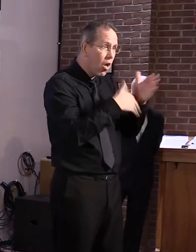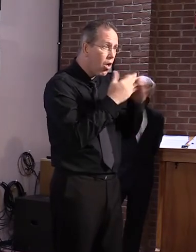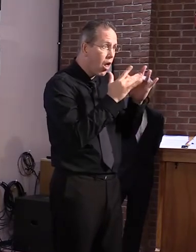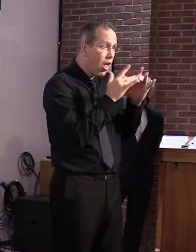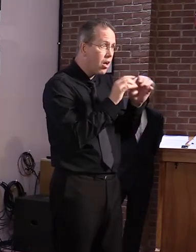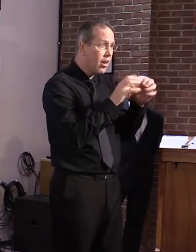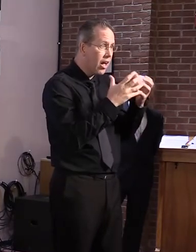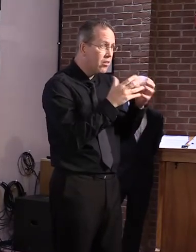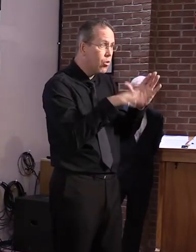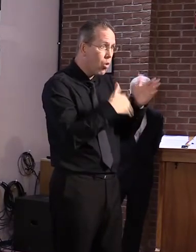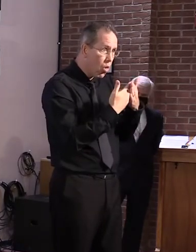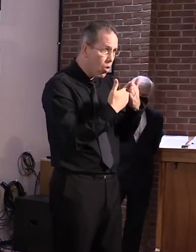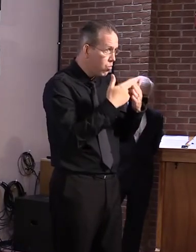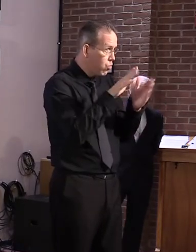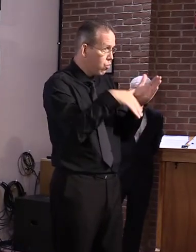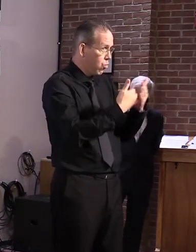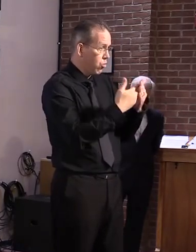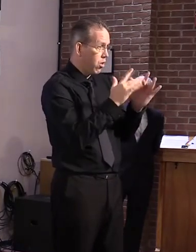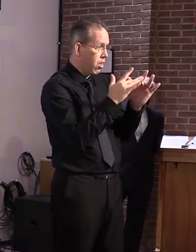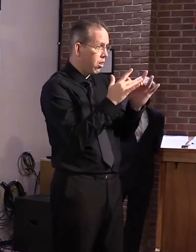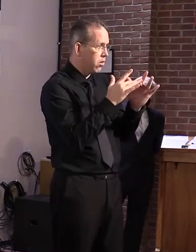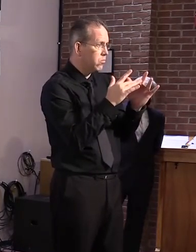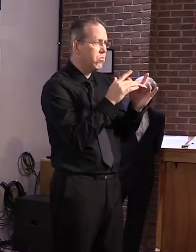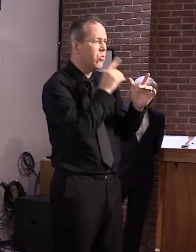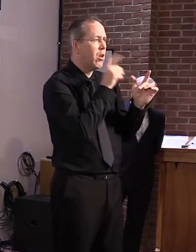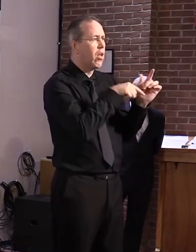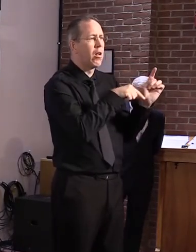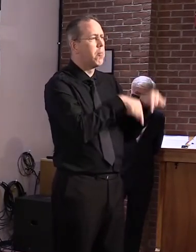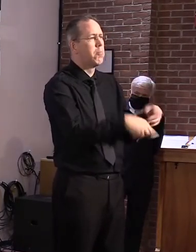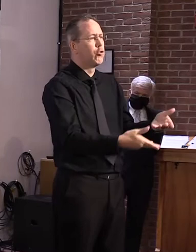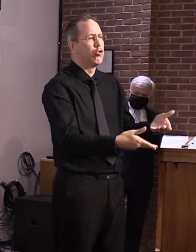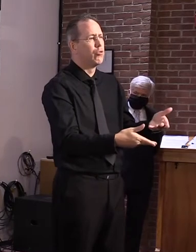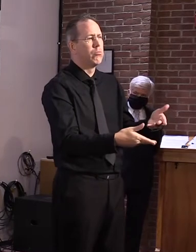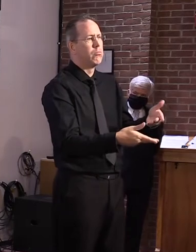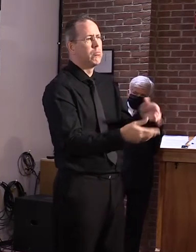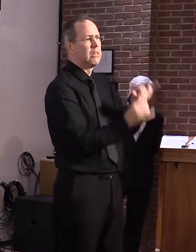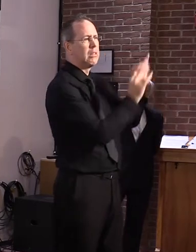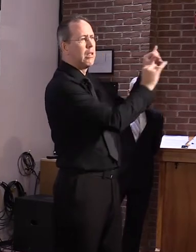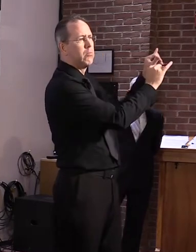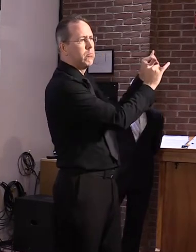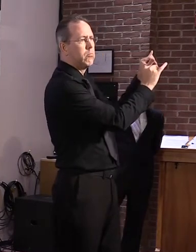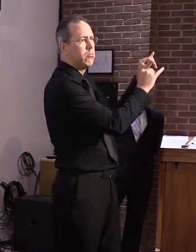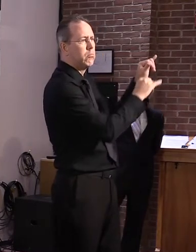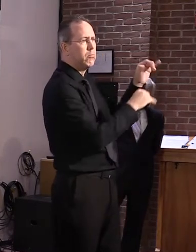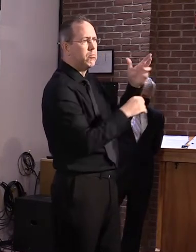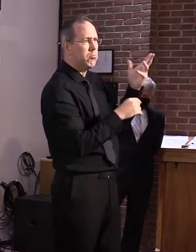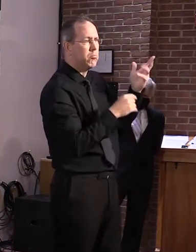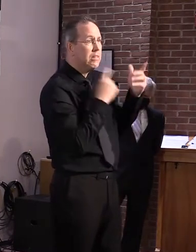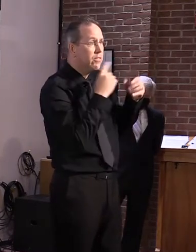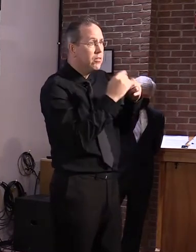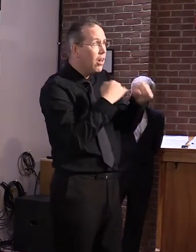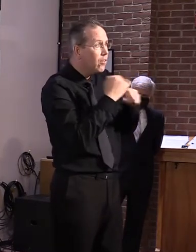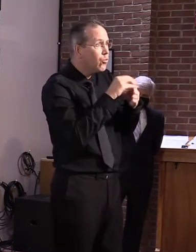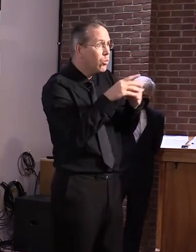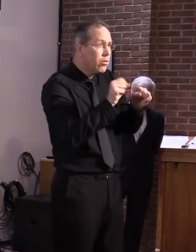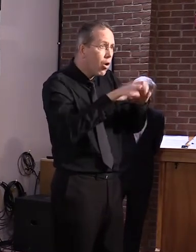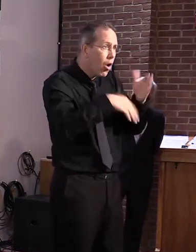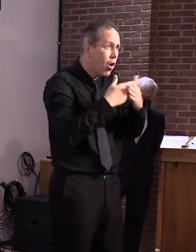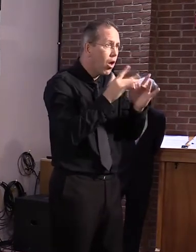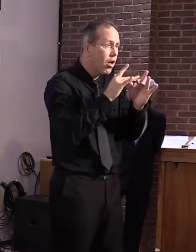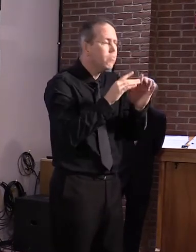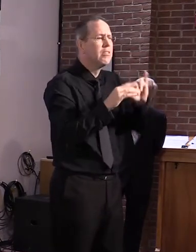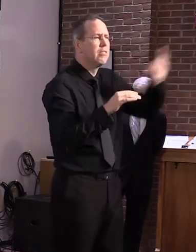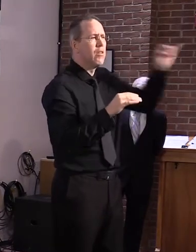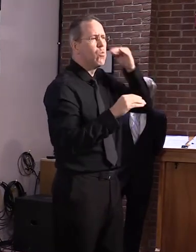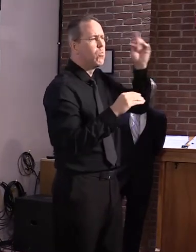today, objecting to that, saying that we should treat all of our students the same. But that is a federal policy.